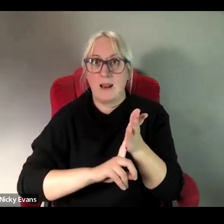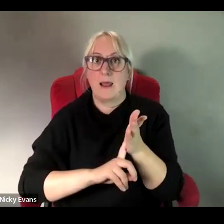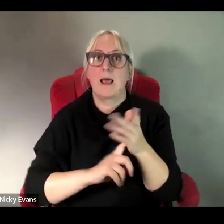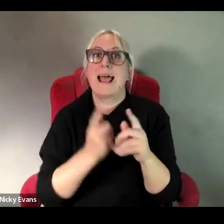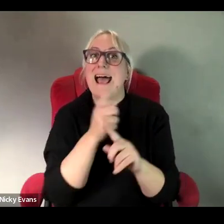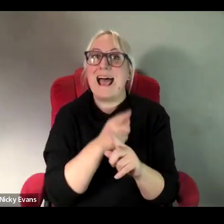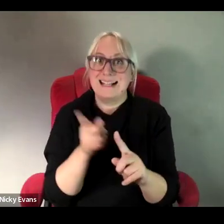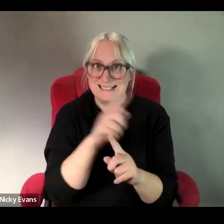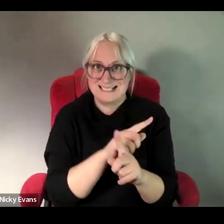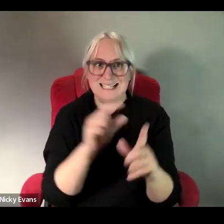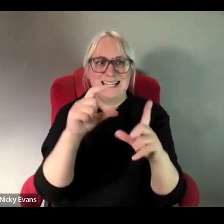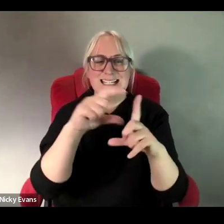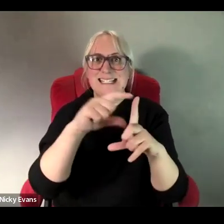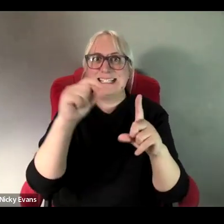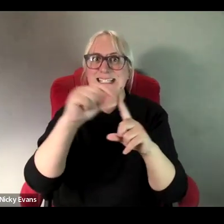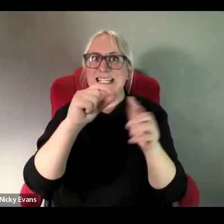MAIL,